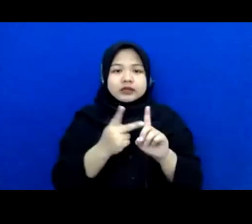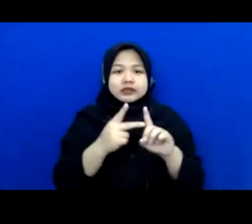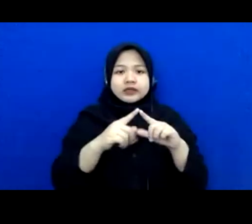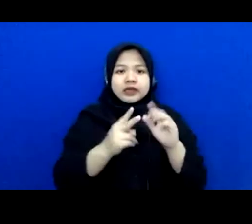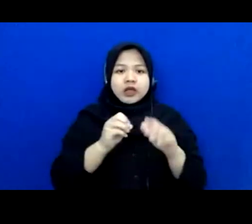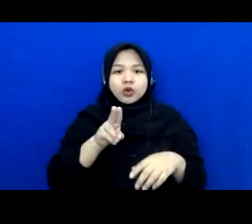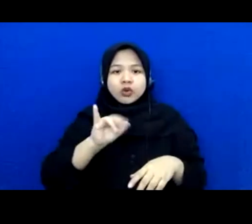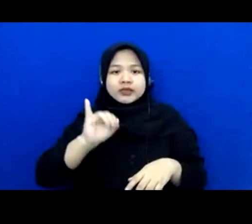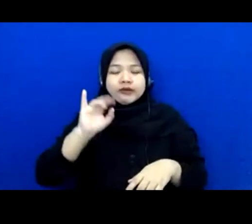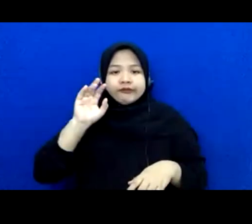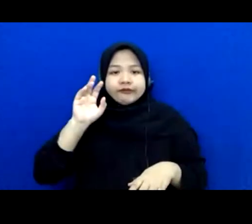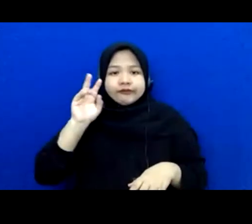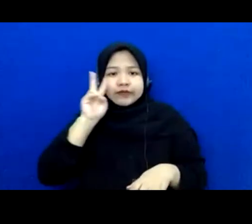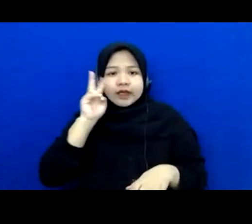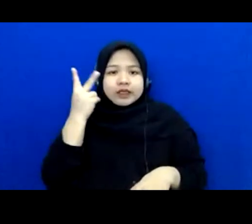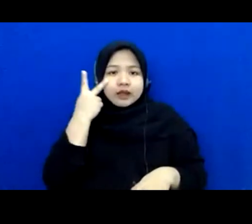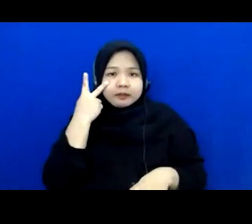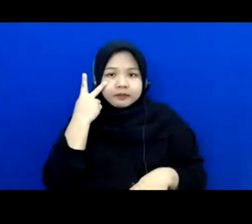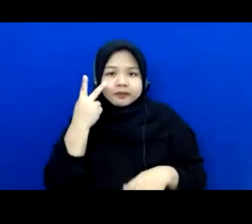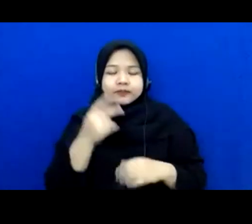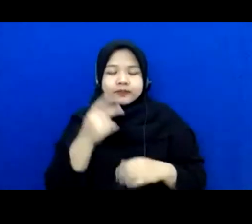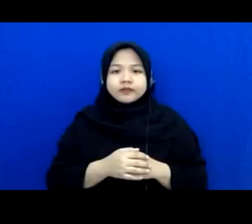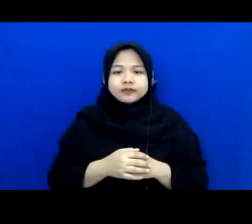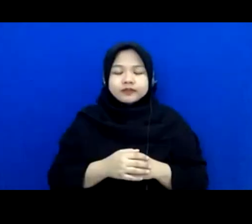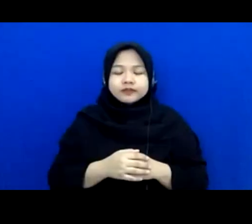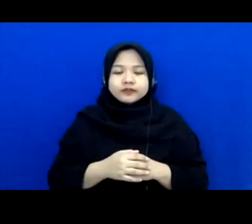And I'm really hoping to get there at some point soon.